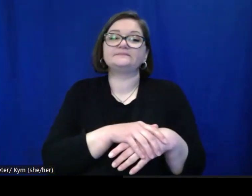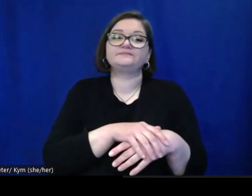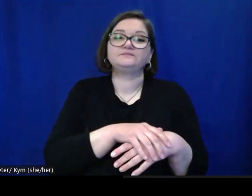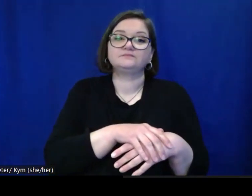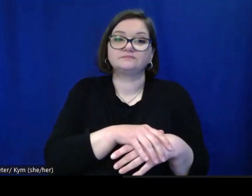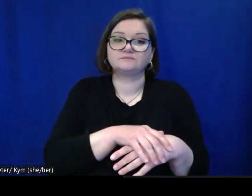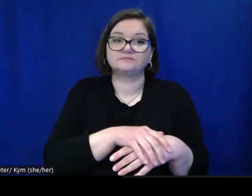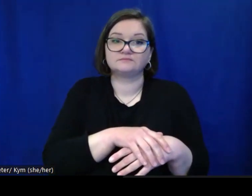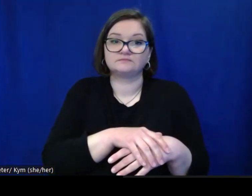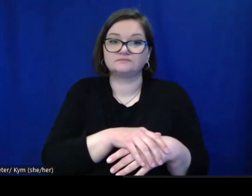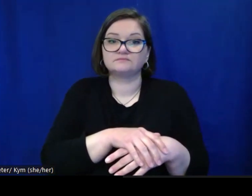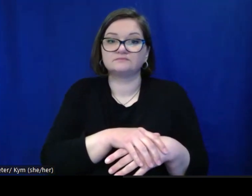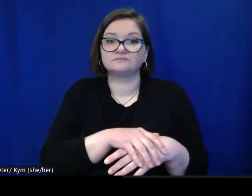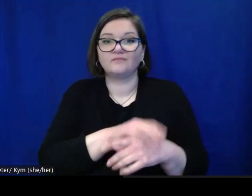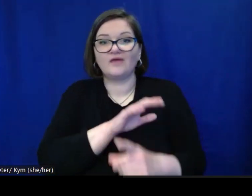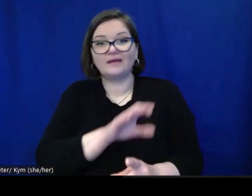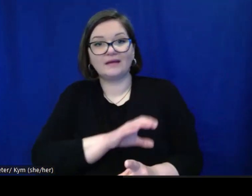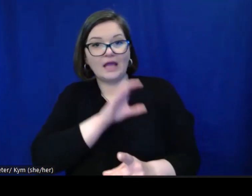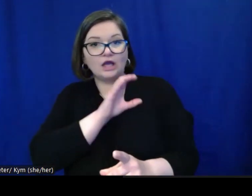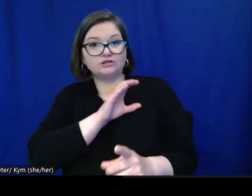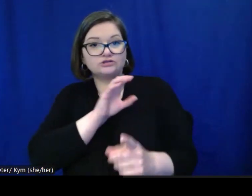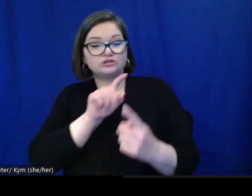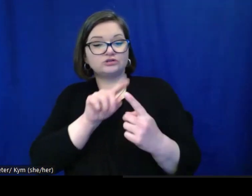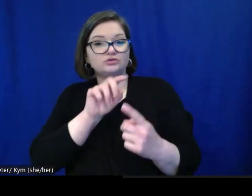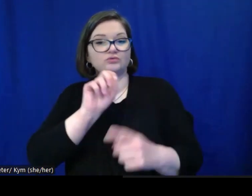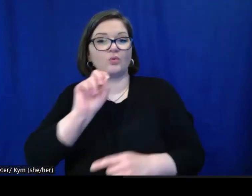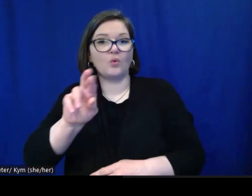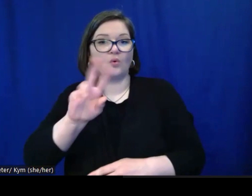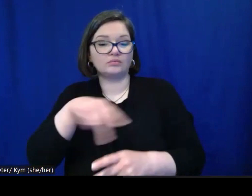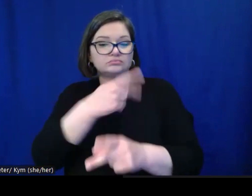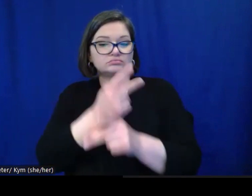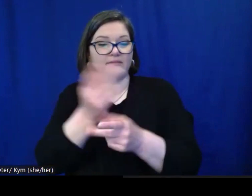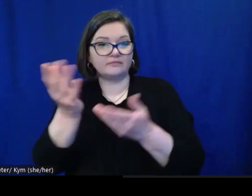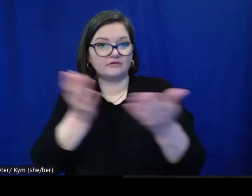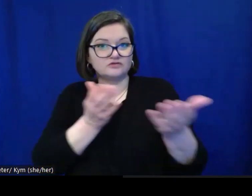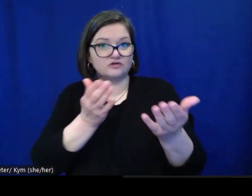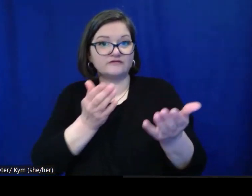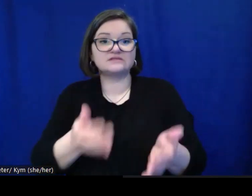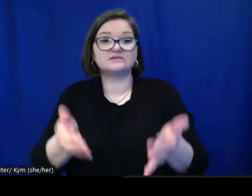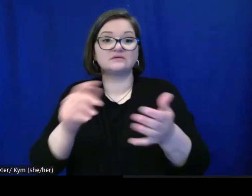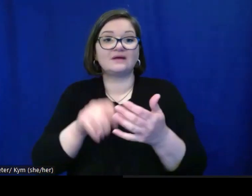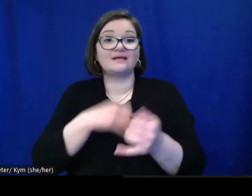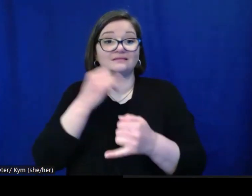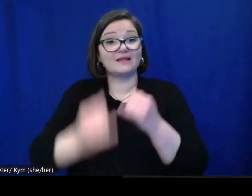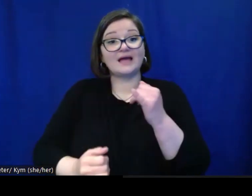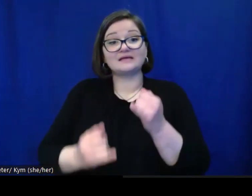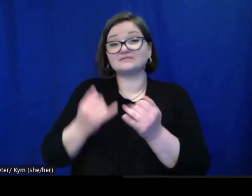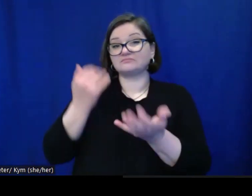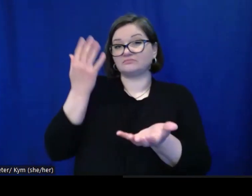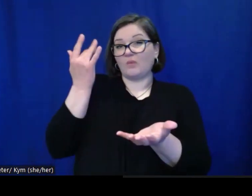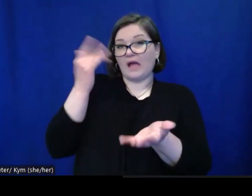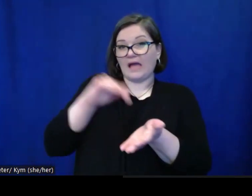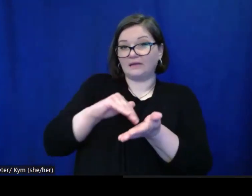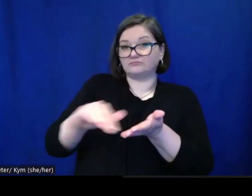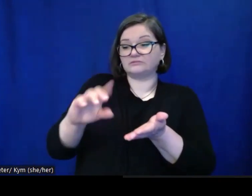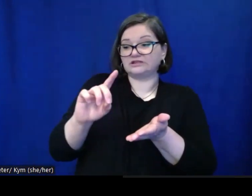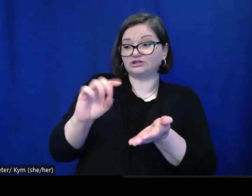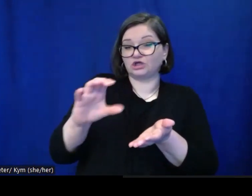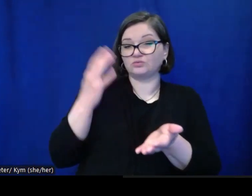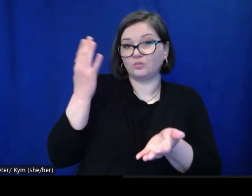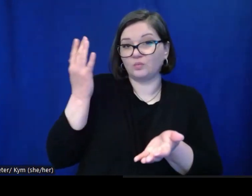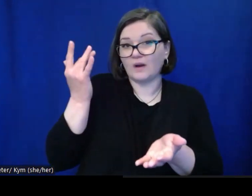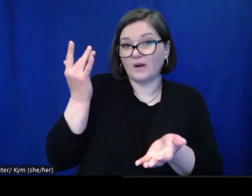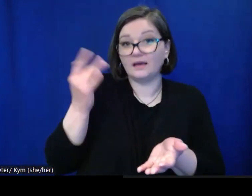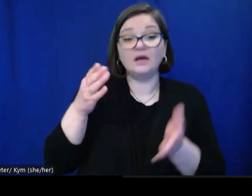character or type of service, and the circumstances around their discharge. An individual must have